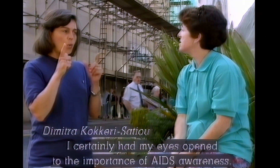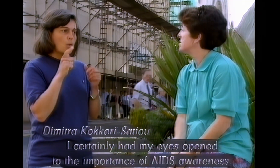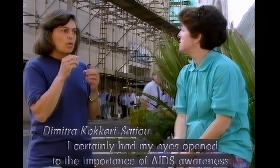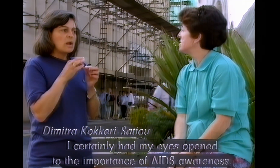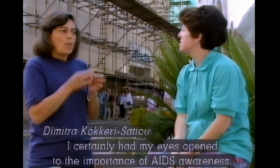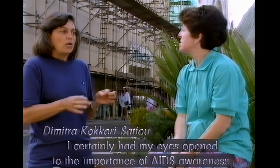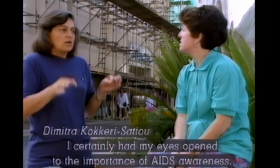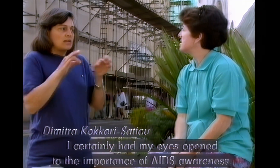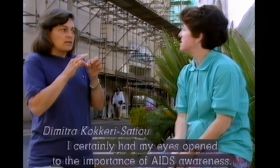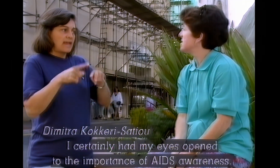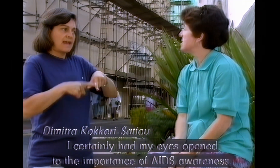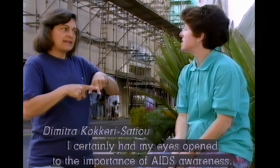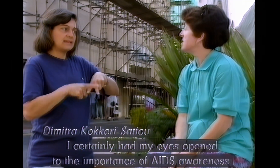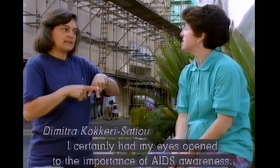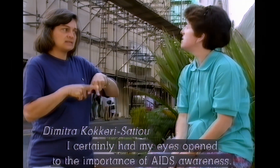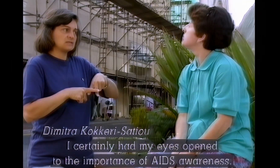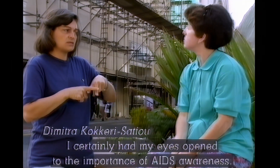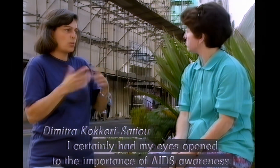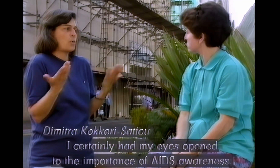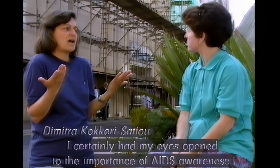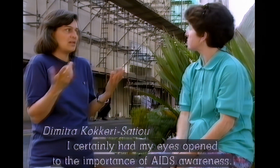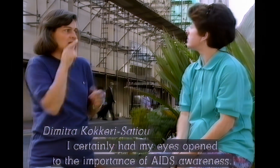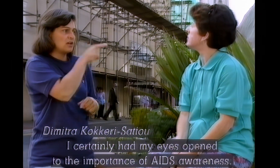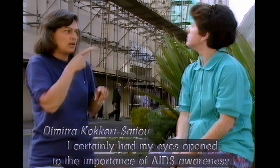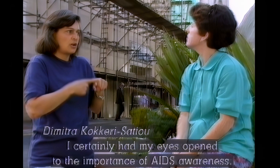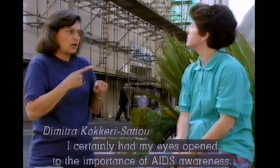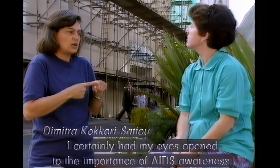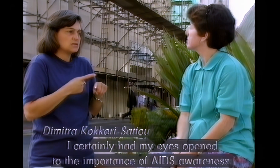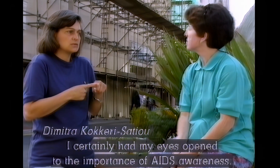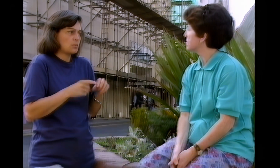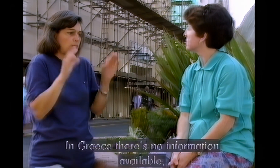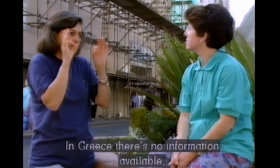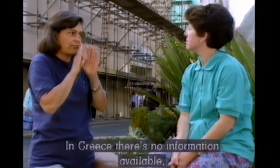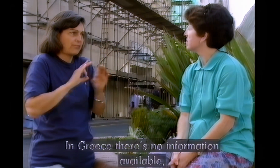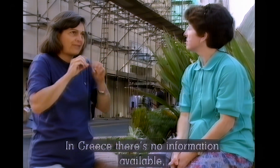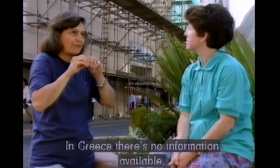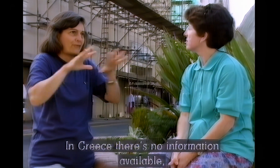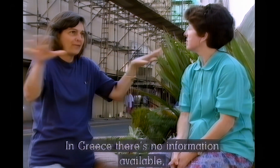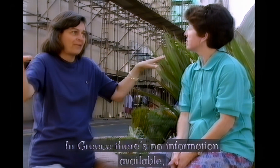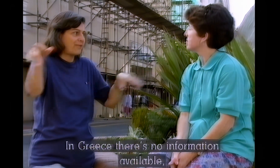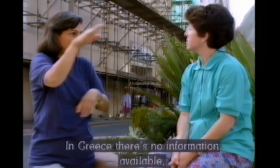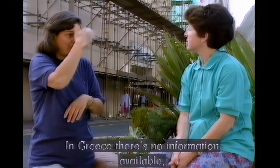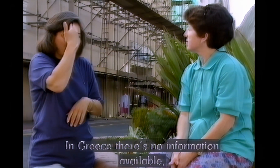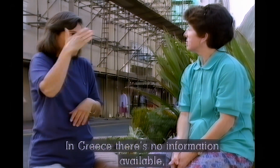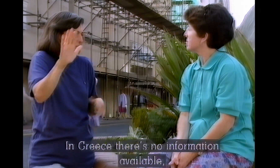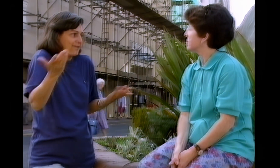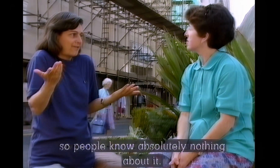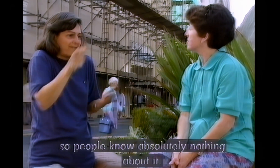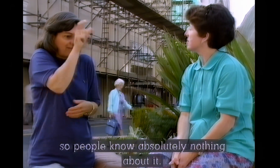Well, I certainly had my eyes open to the importance of AIDS awareness. In Greece, there's no information available, so people know absolutely nothing